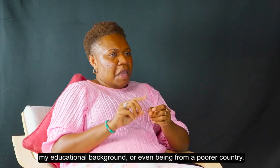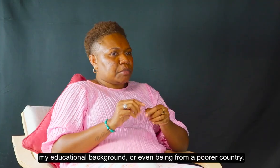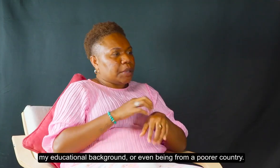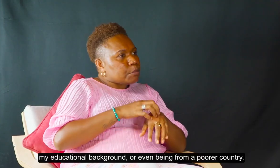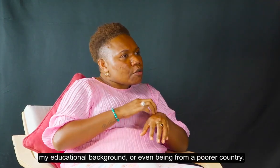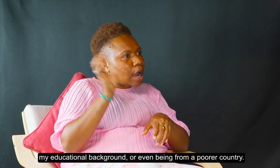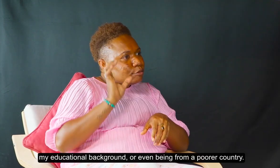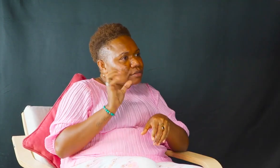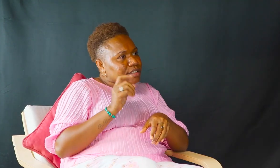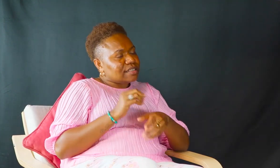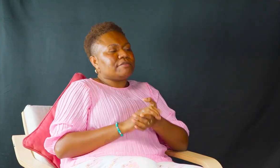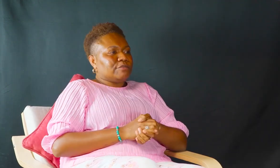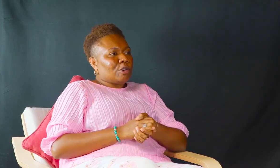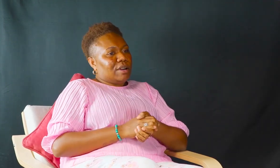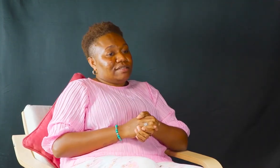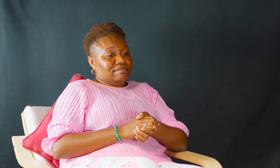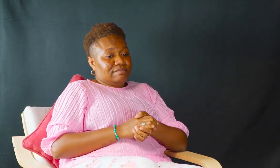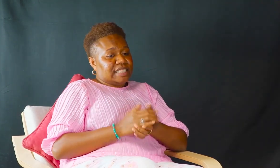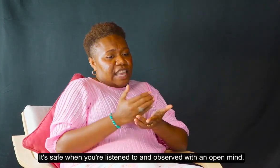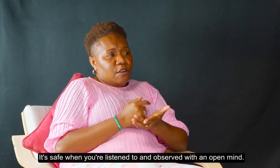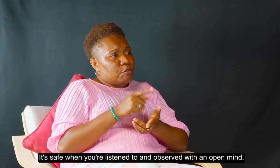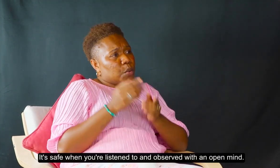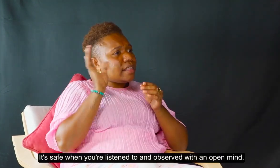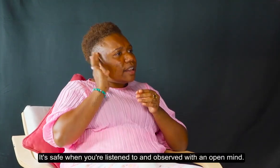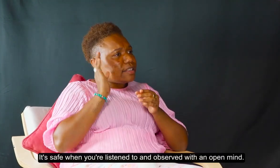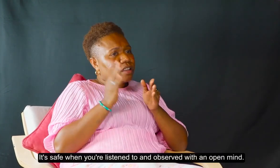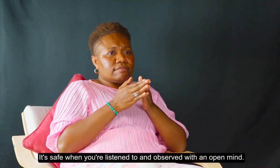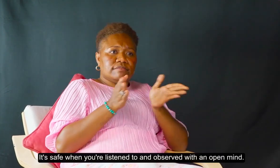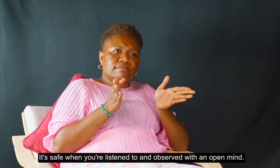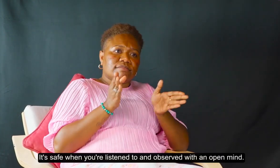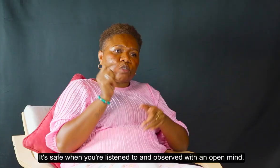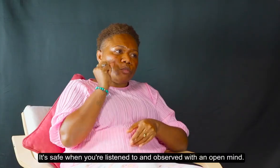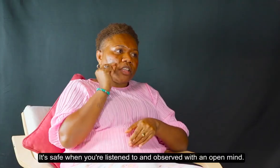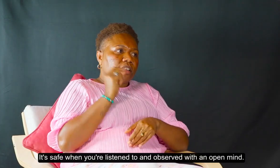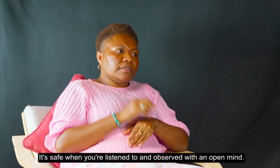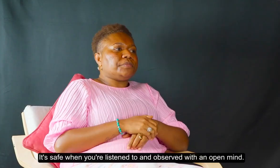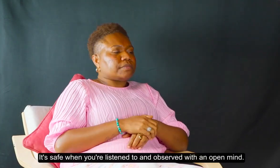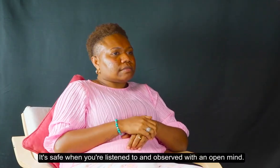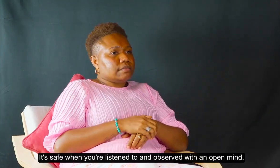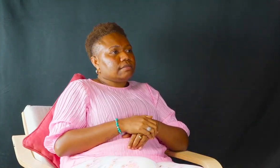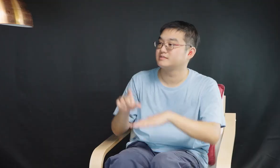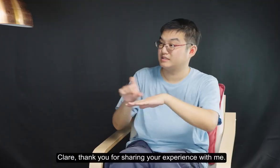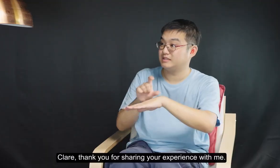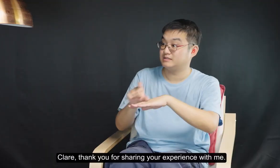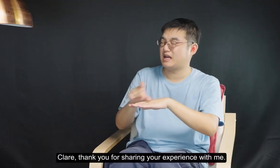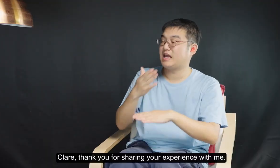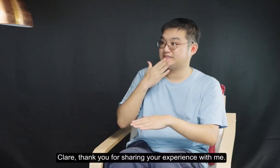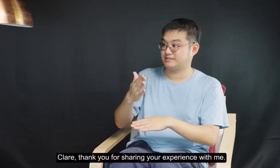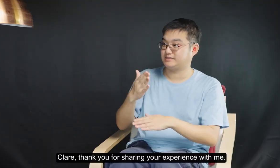from a poorer country. It's safe when you're listened to and observed with an open mind. Claire, thank you for